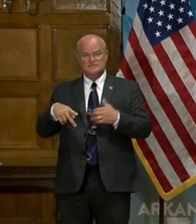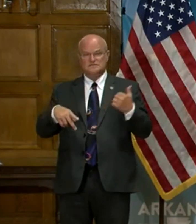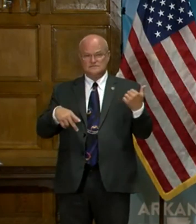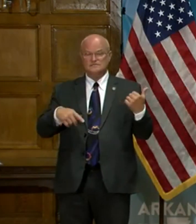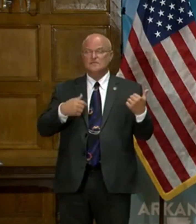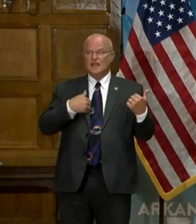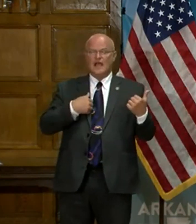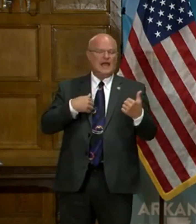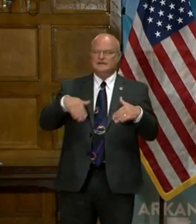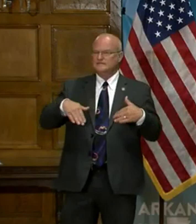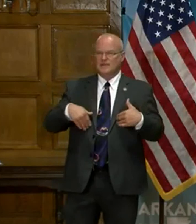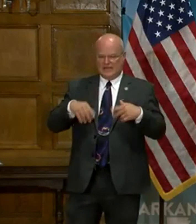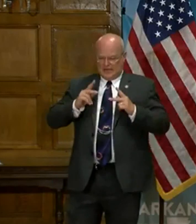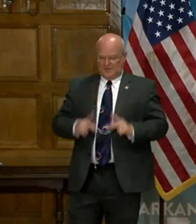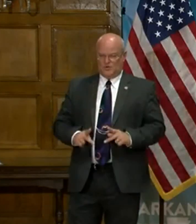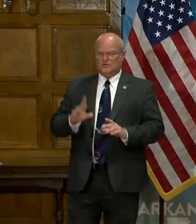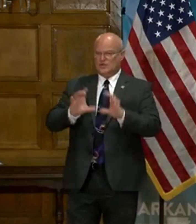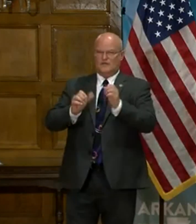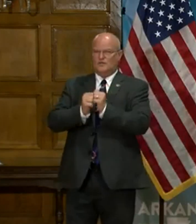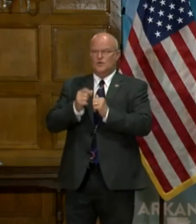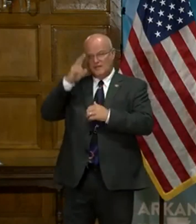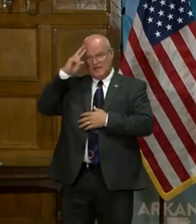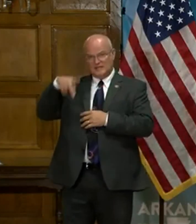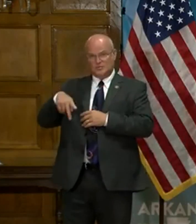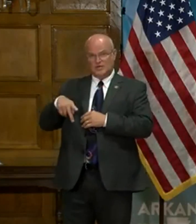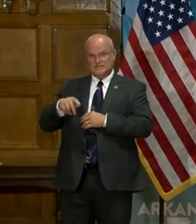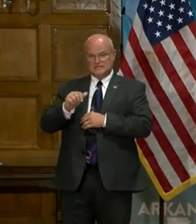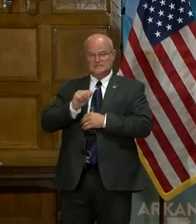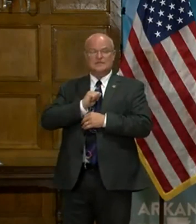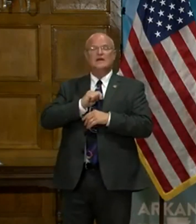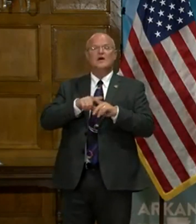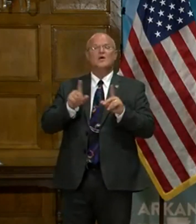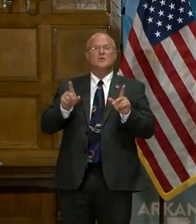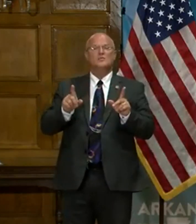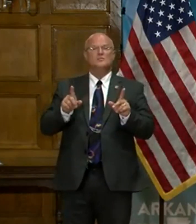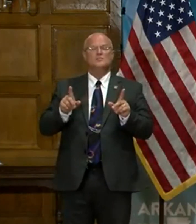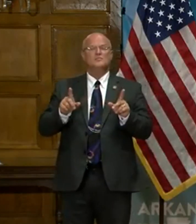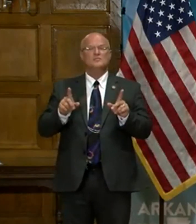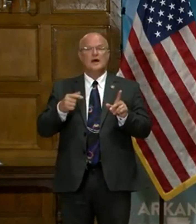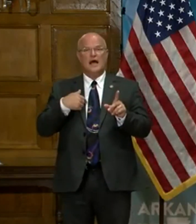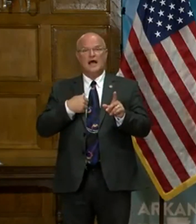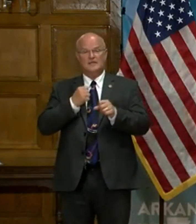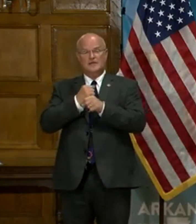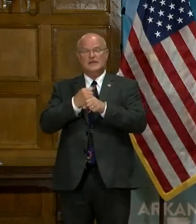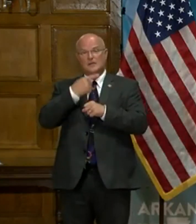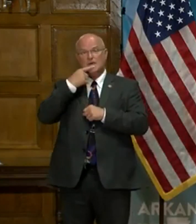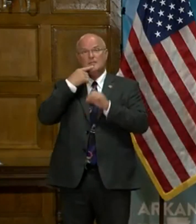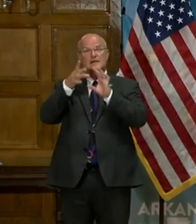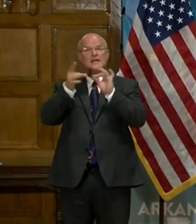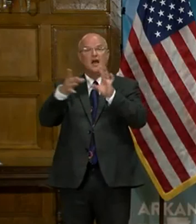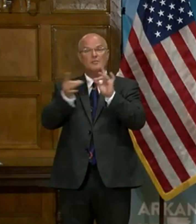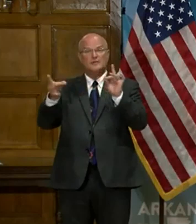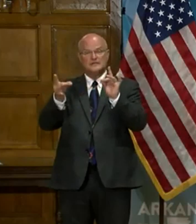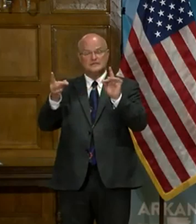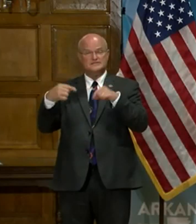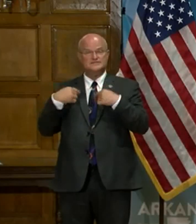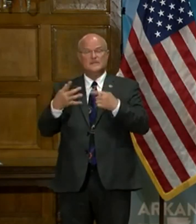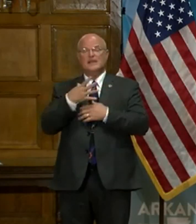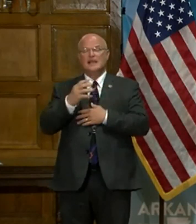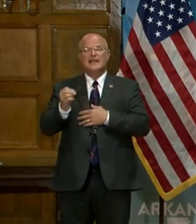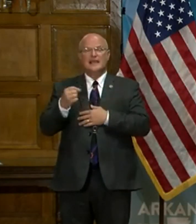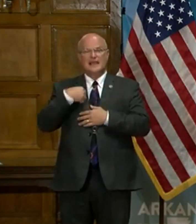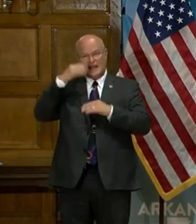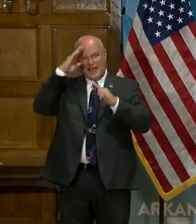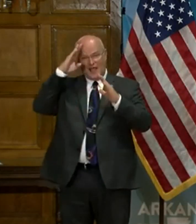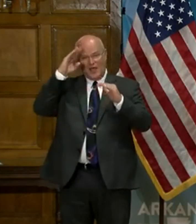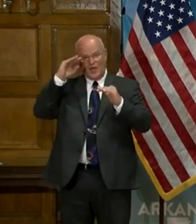I have not had a personal conversation with the Vice President on this. I've made some public comments on it, and